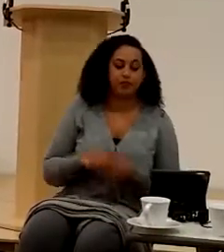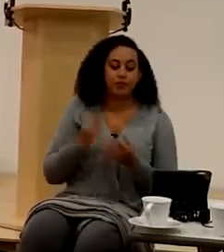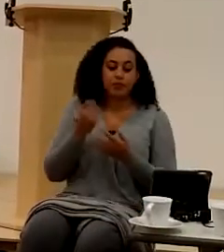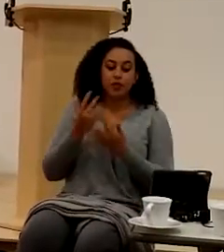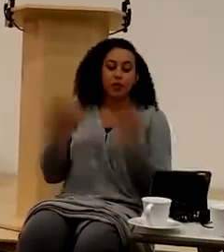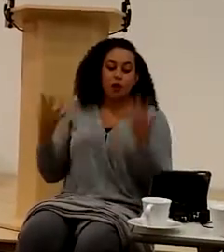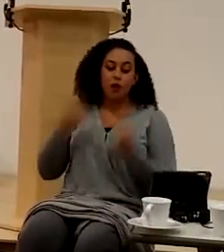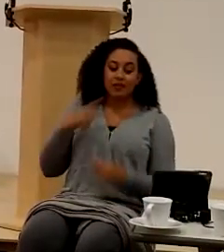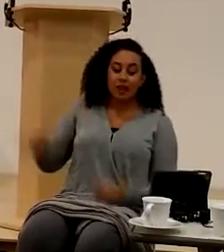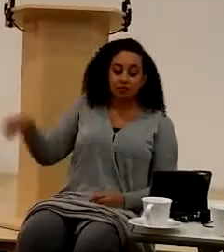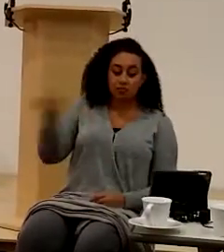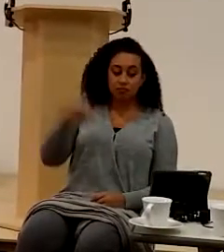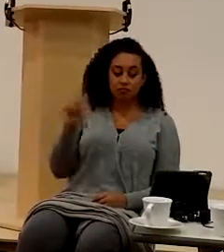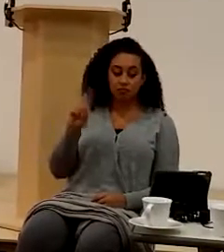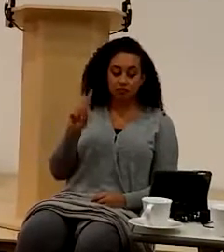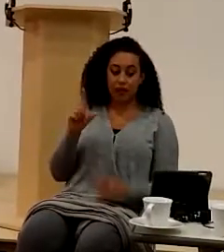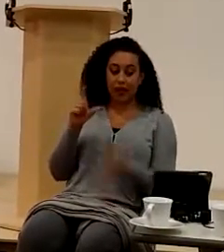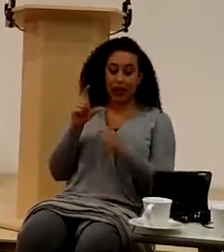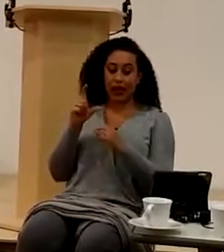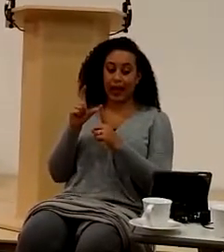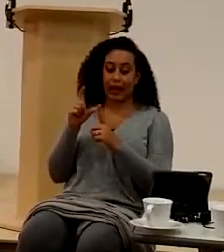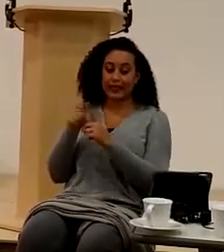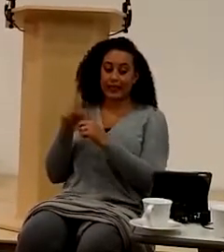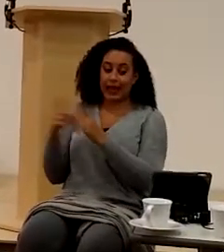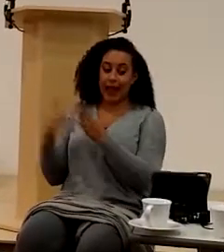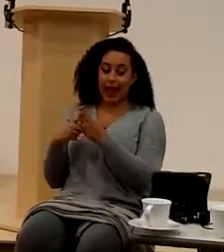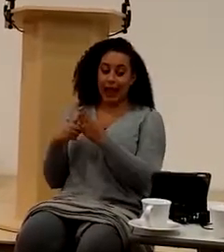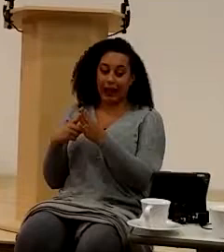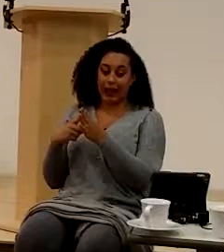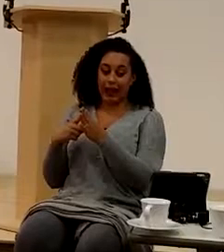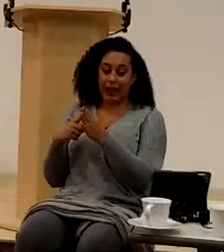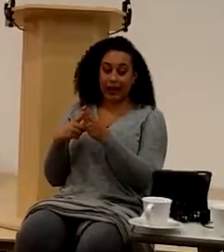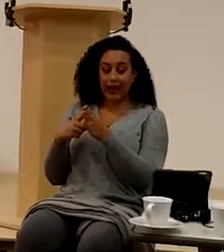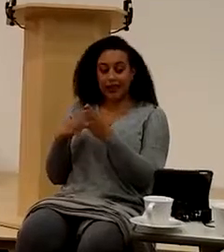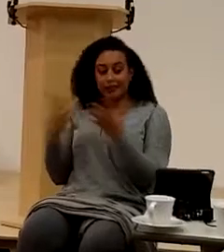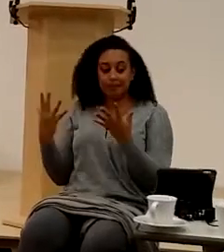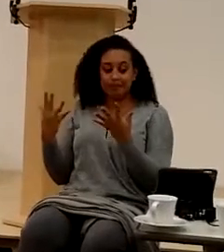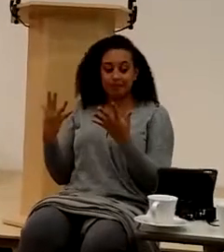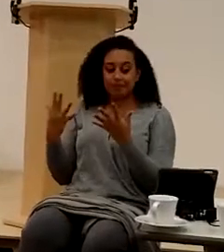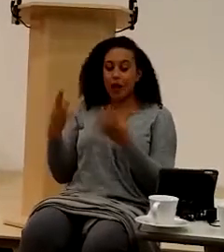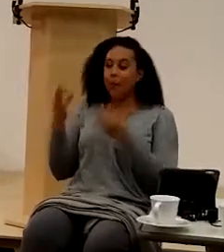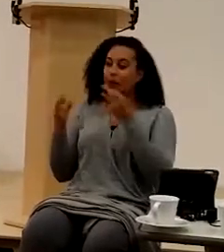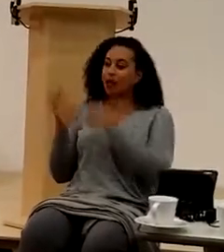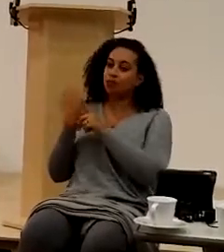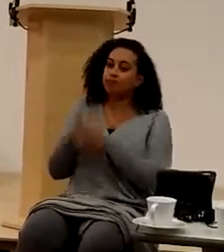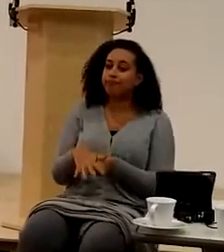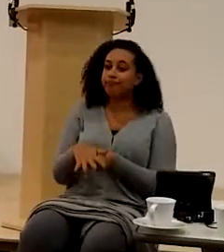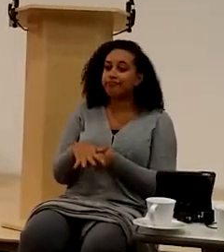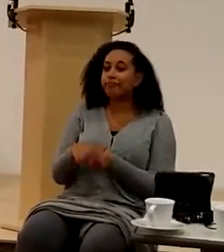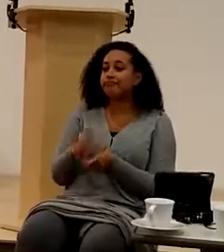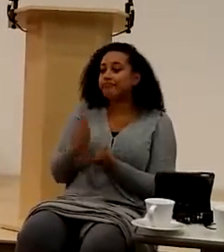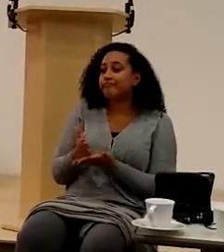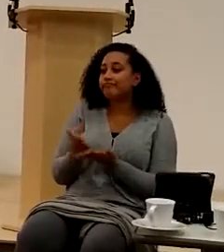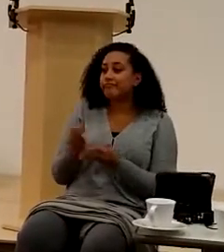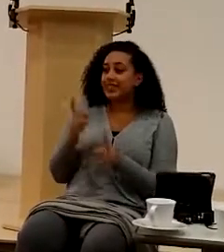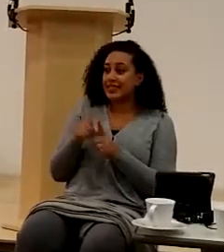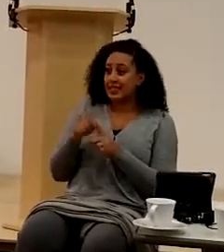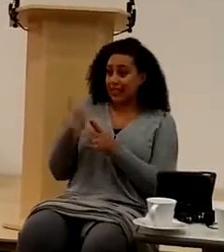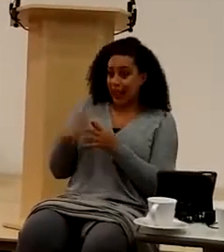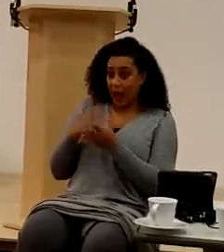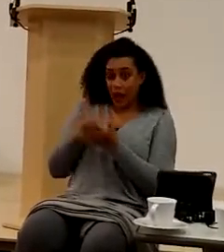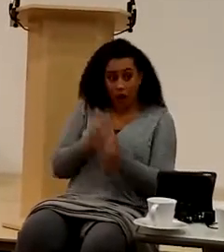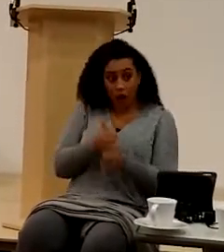the same people, yet all the evidence suggested from a